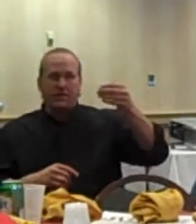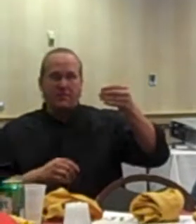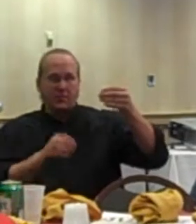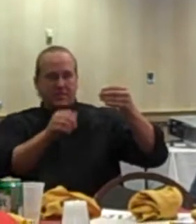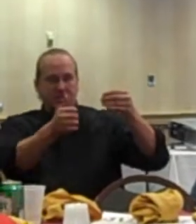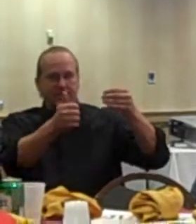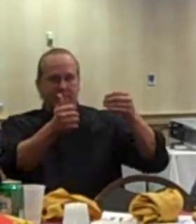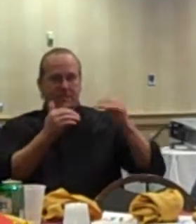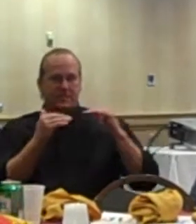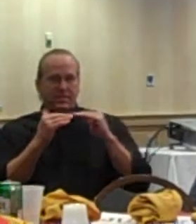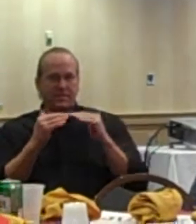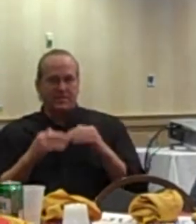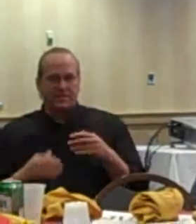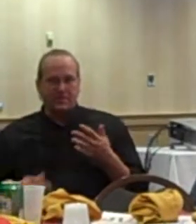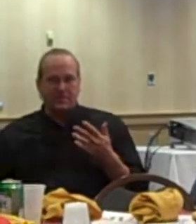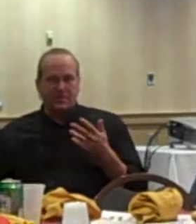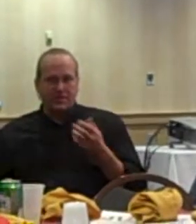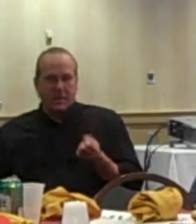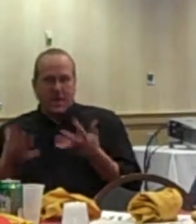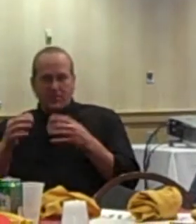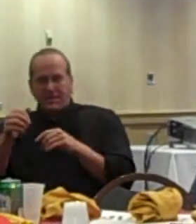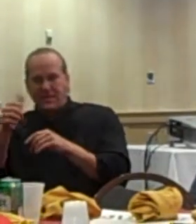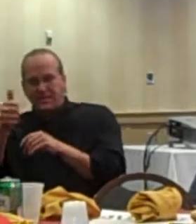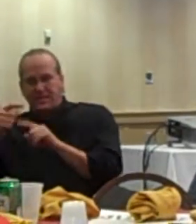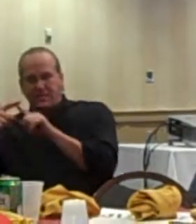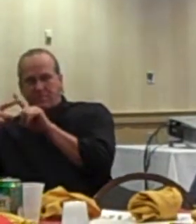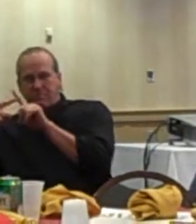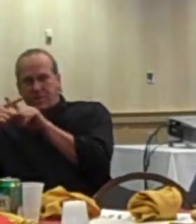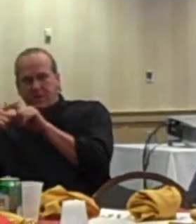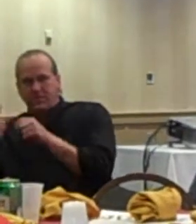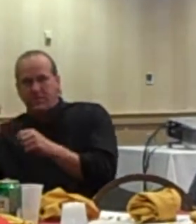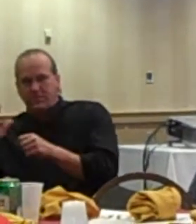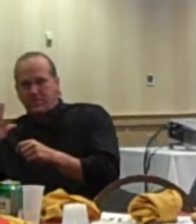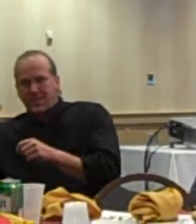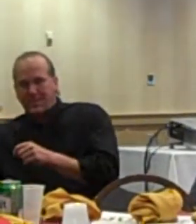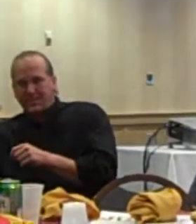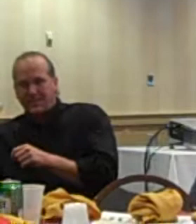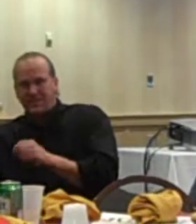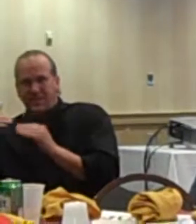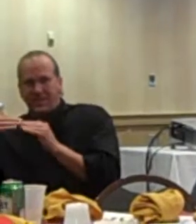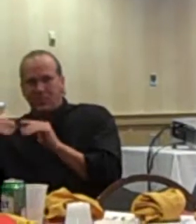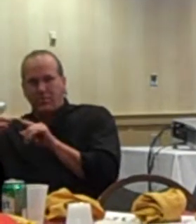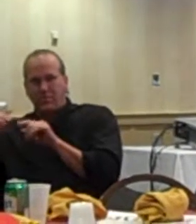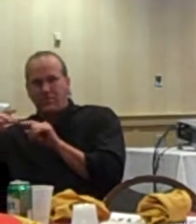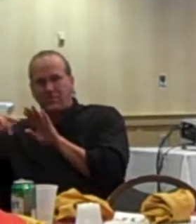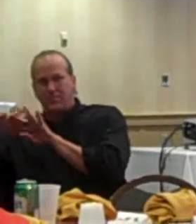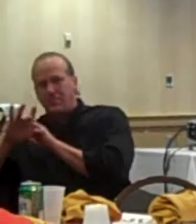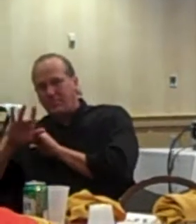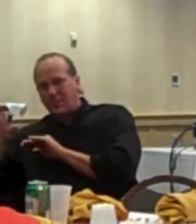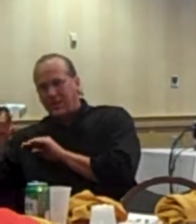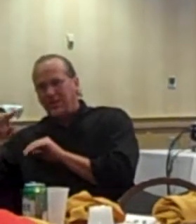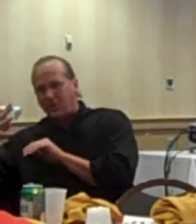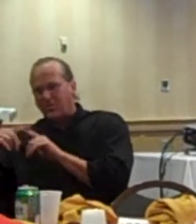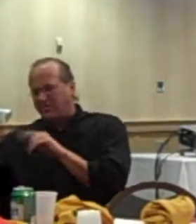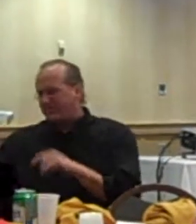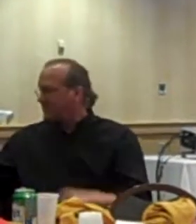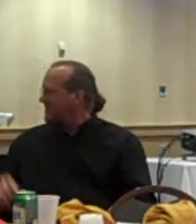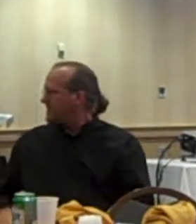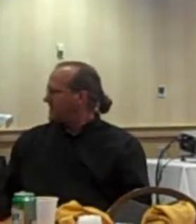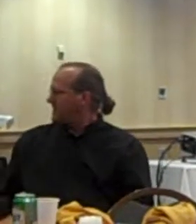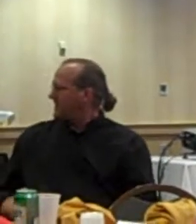10 tens plus blank tens. It equals blank 100 plus 4 tens equals blank